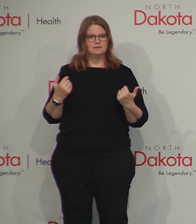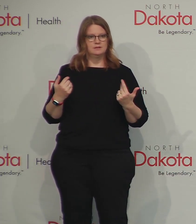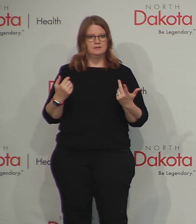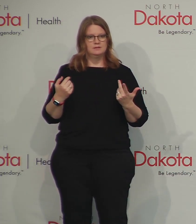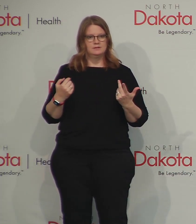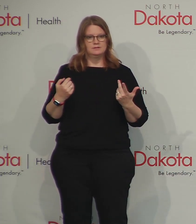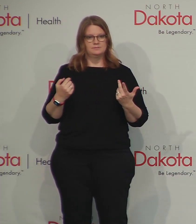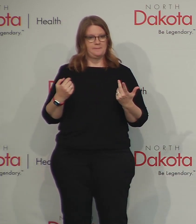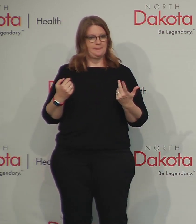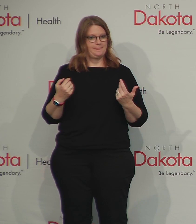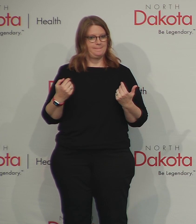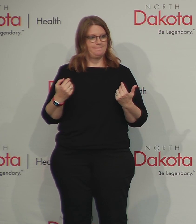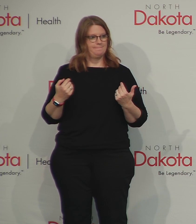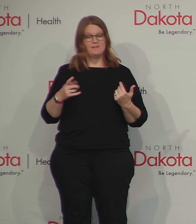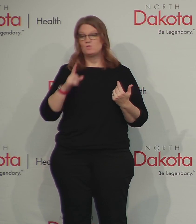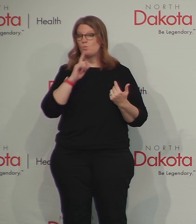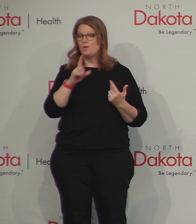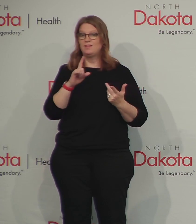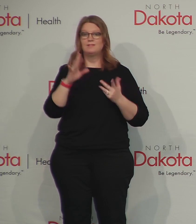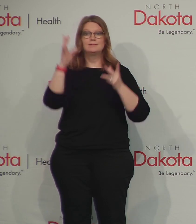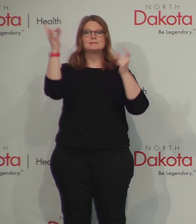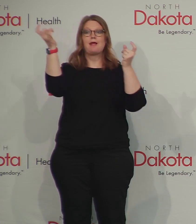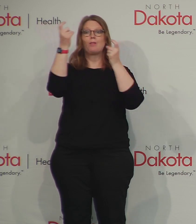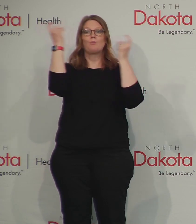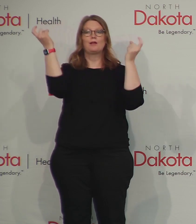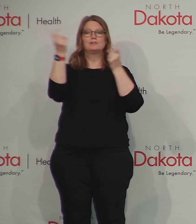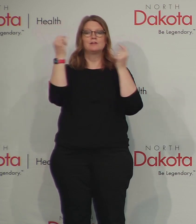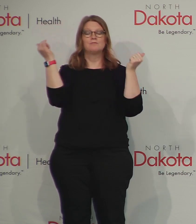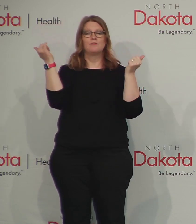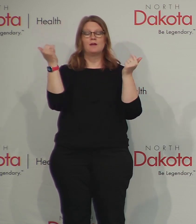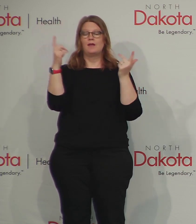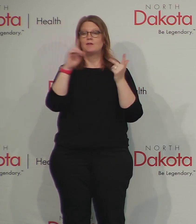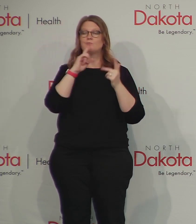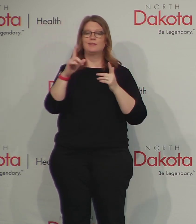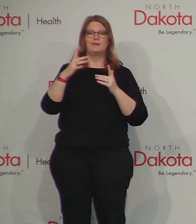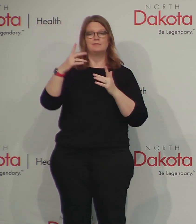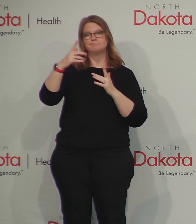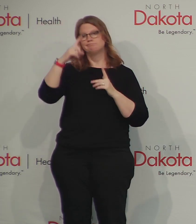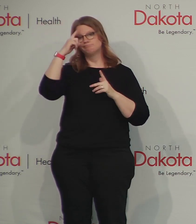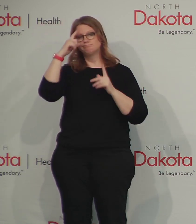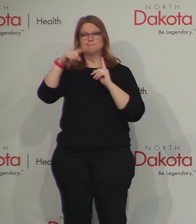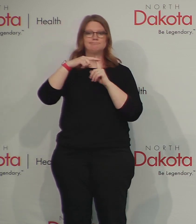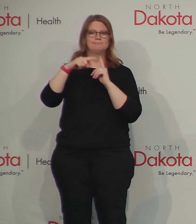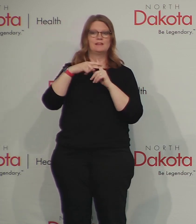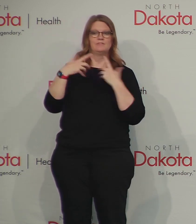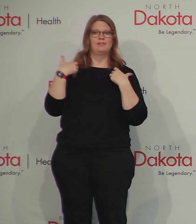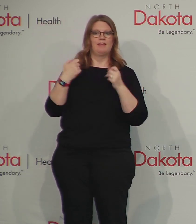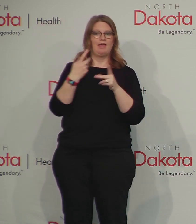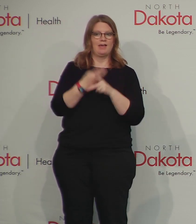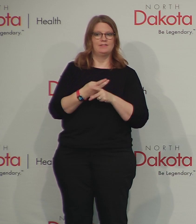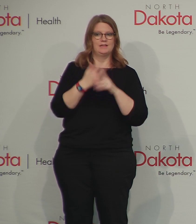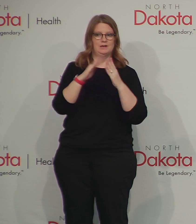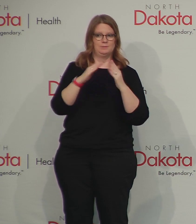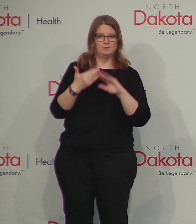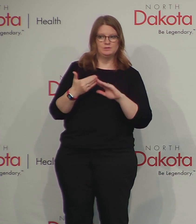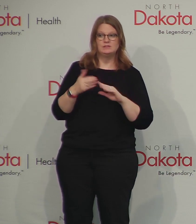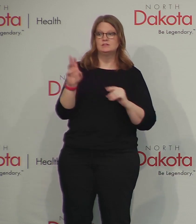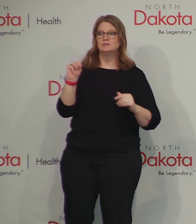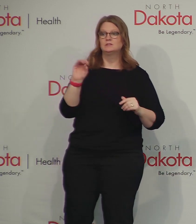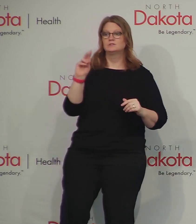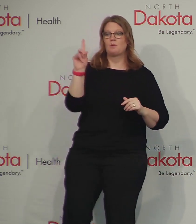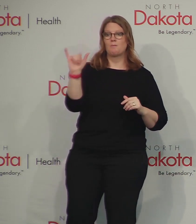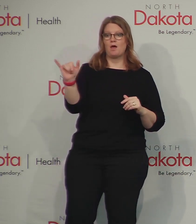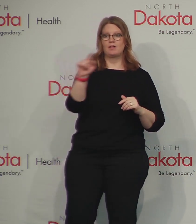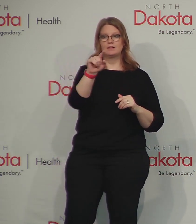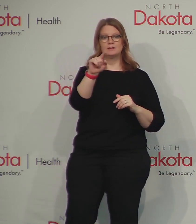point of celebration and optimism for everybody in the healthcare community. Molly, I want to thank you for all